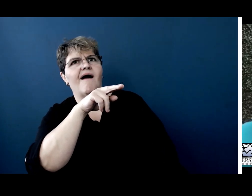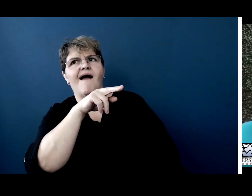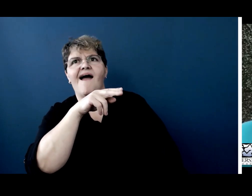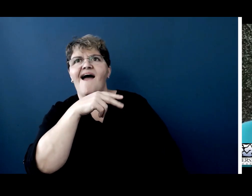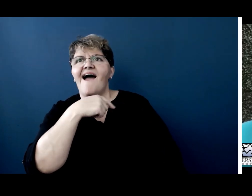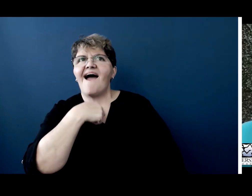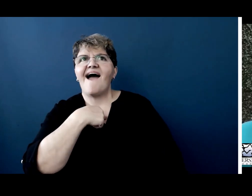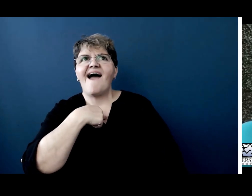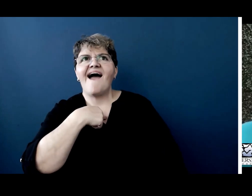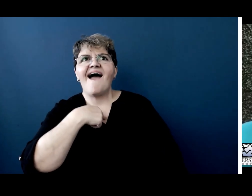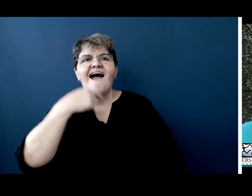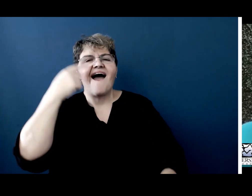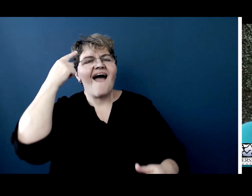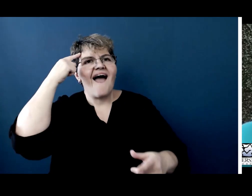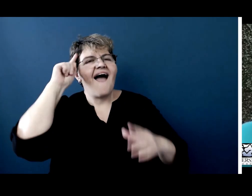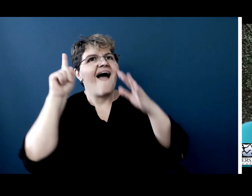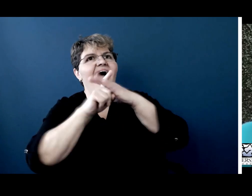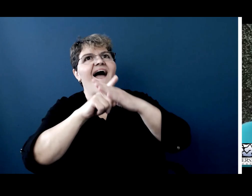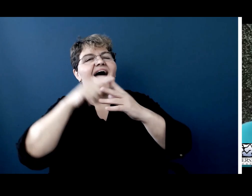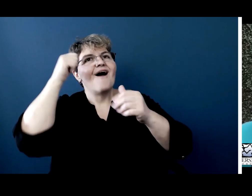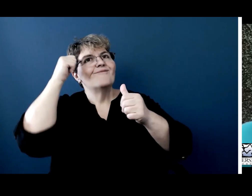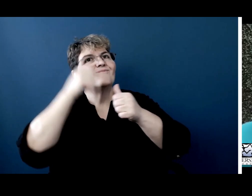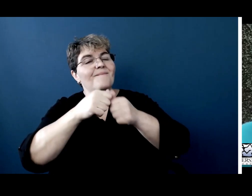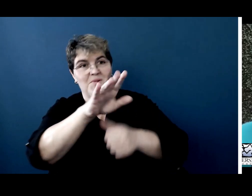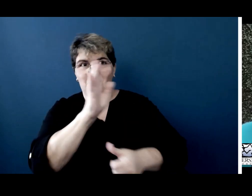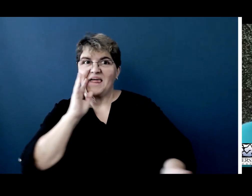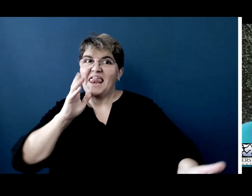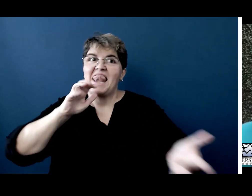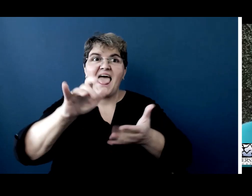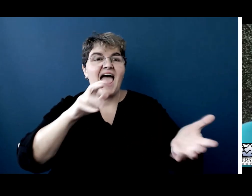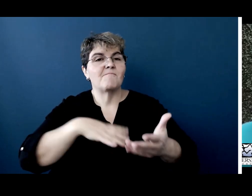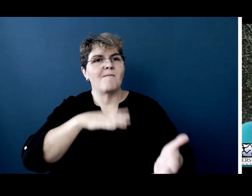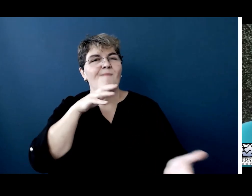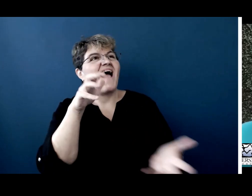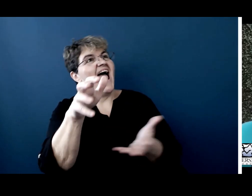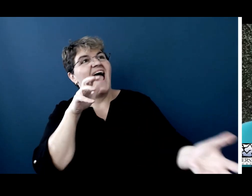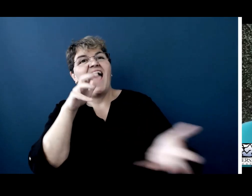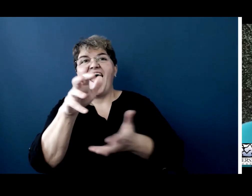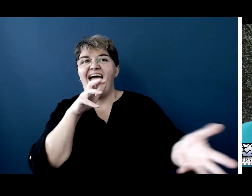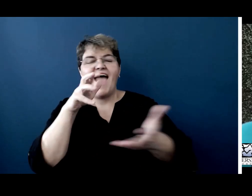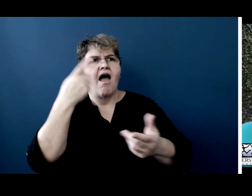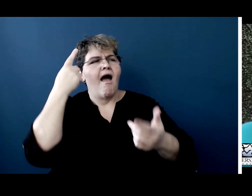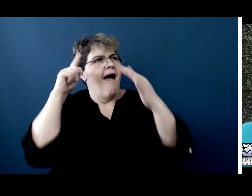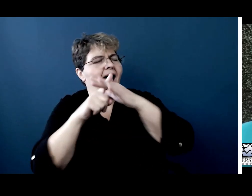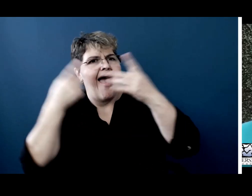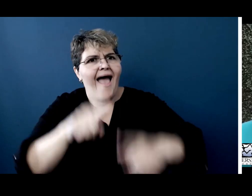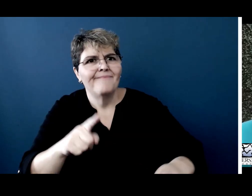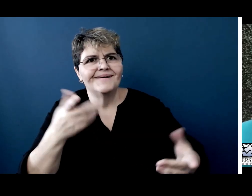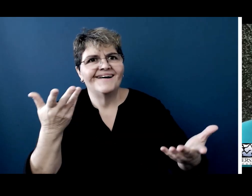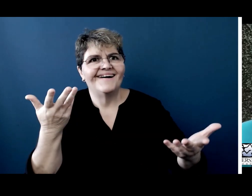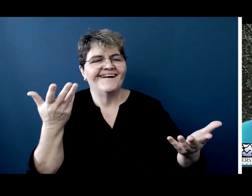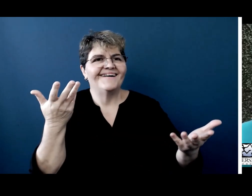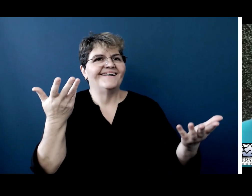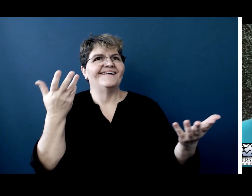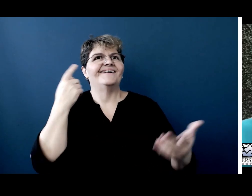to, 2 minutes later, run towards the rest area without having an